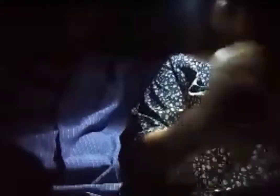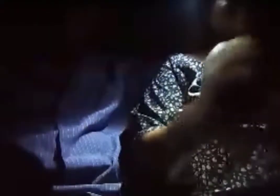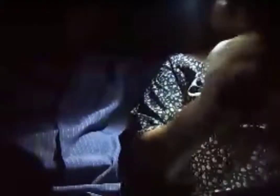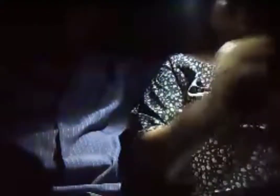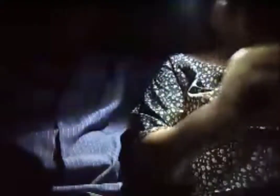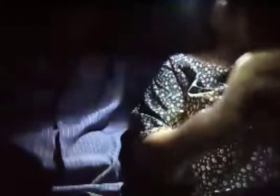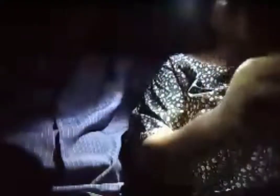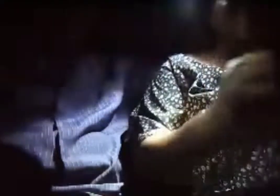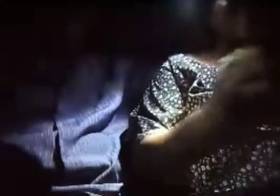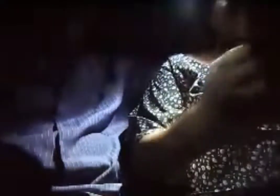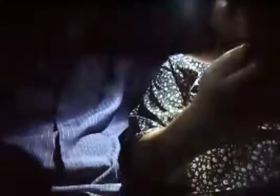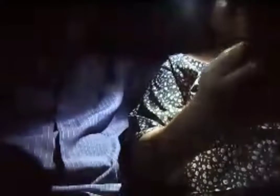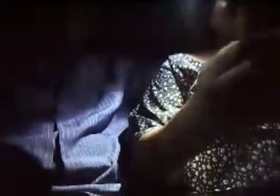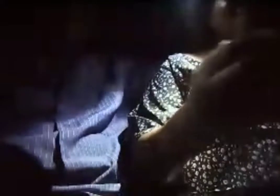7, 4,